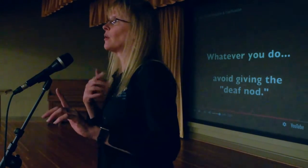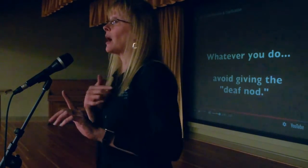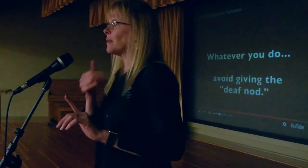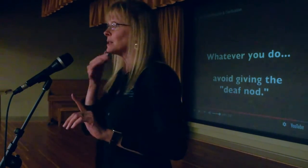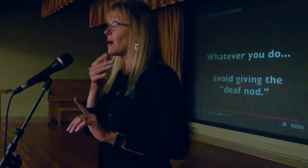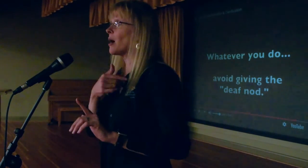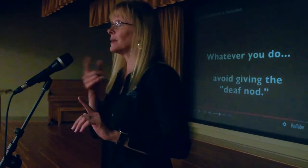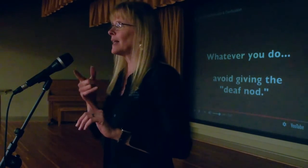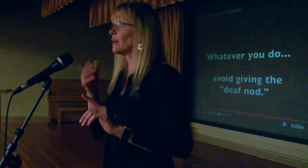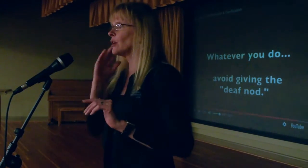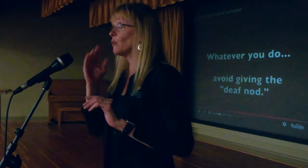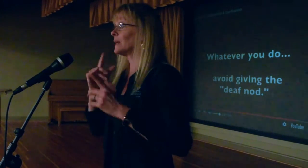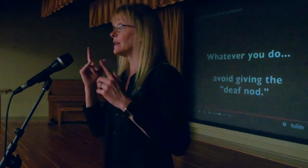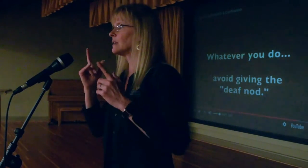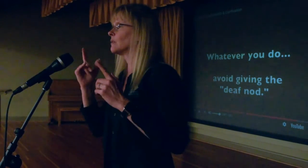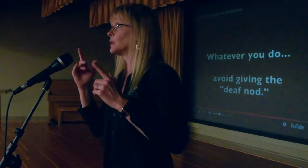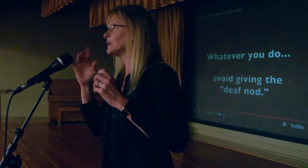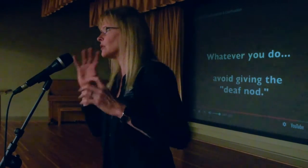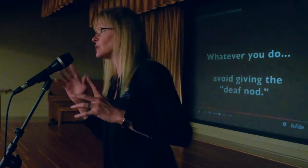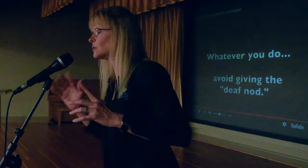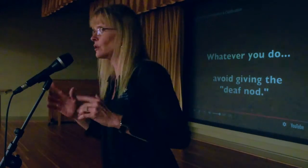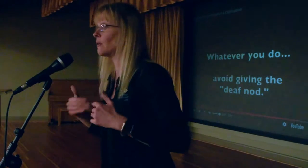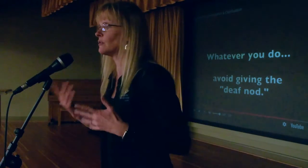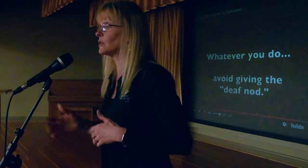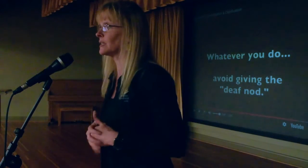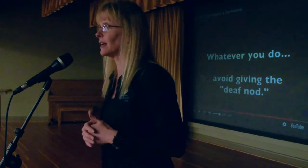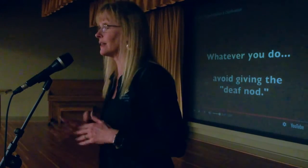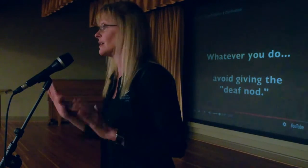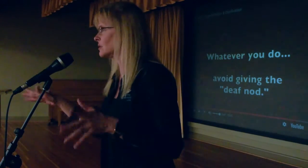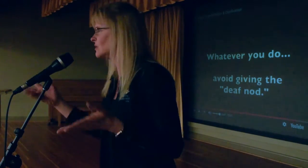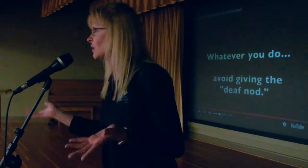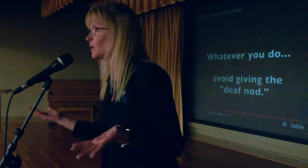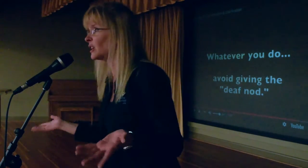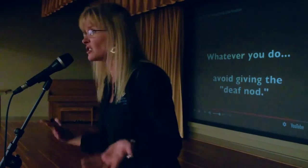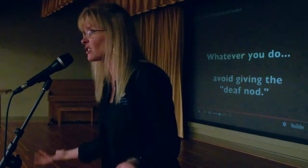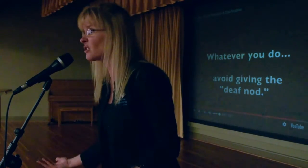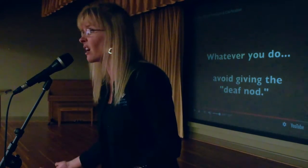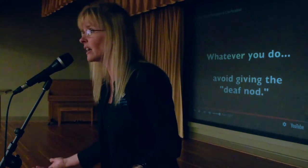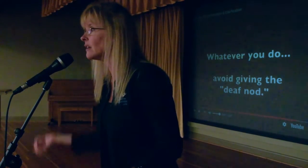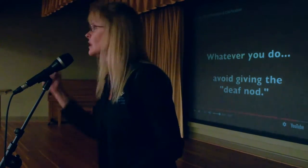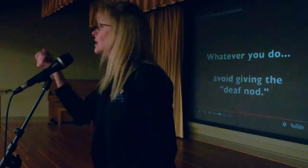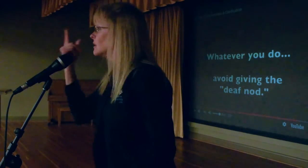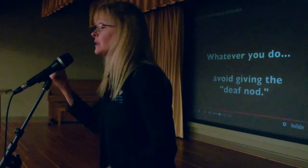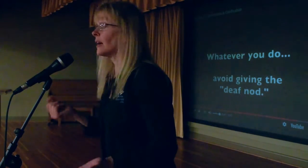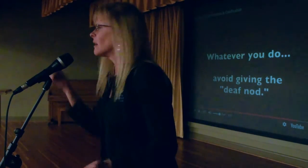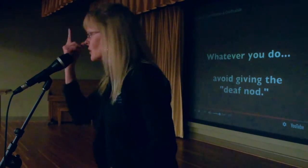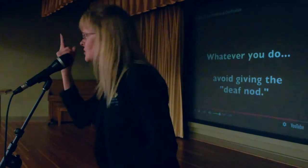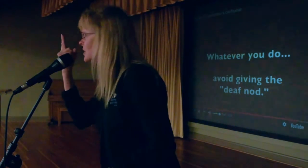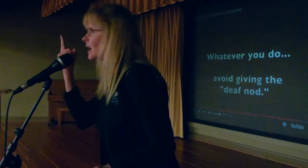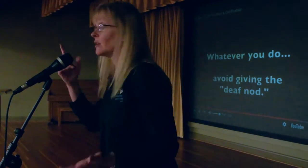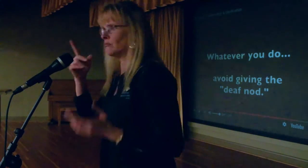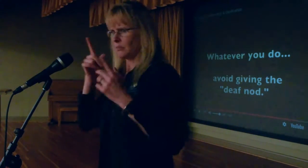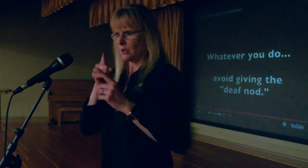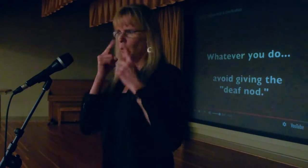so I'm his mom and now know when he starts, so I would voice it like that. So you know when he starts crying, like understand. He